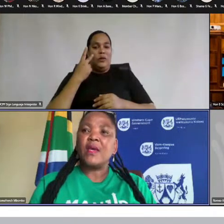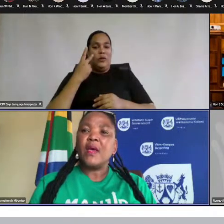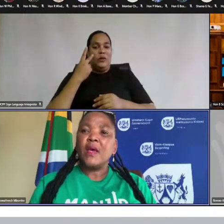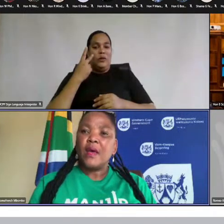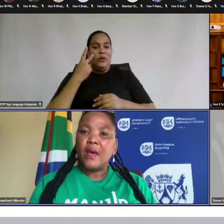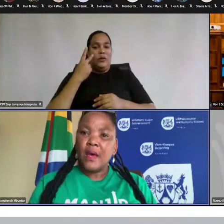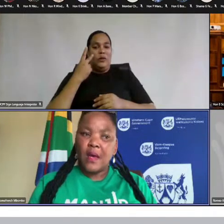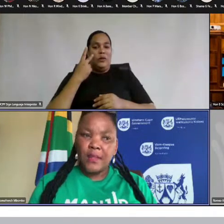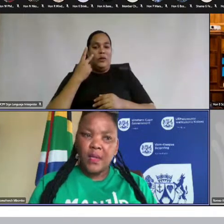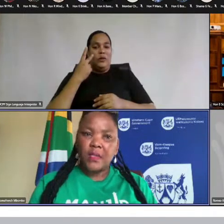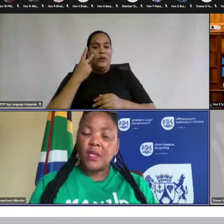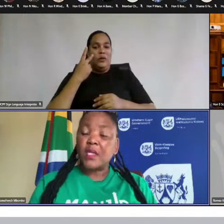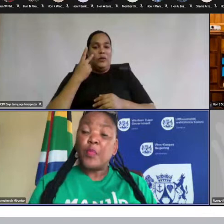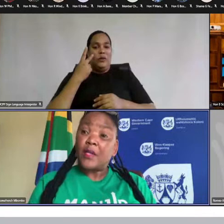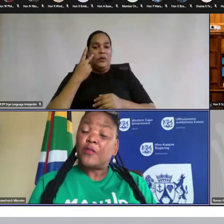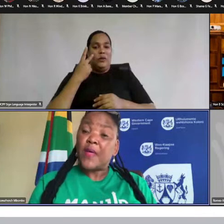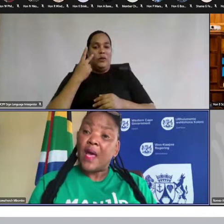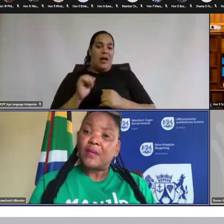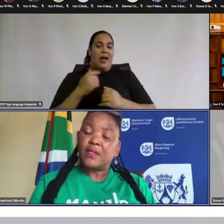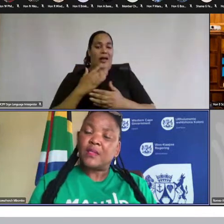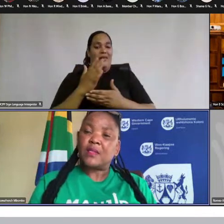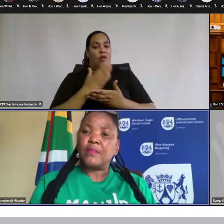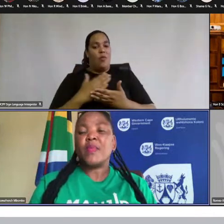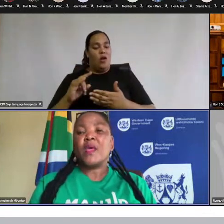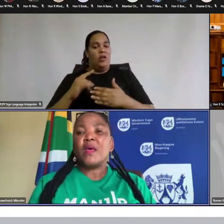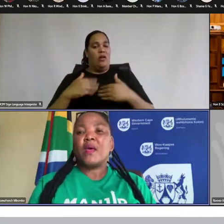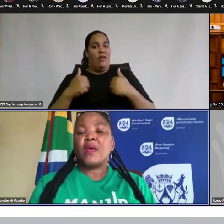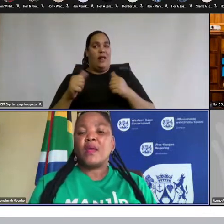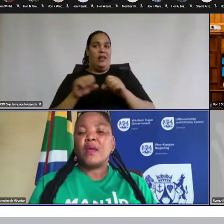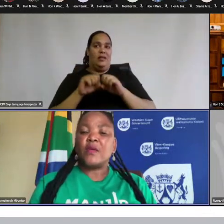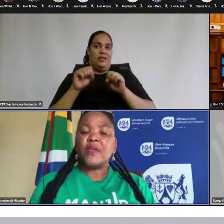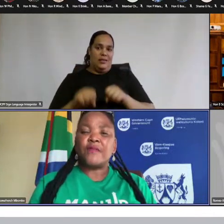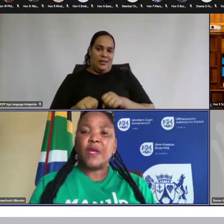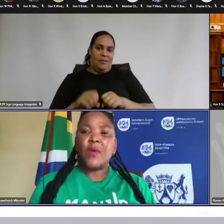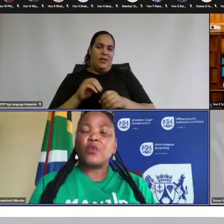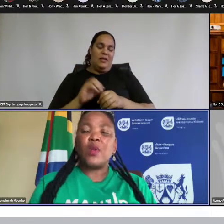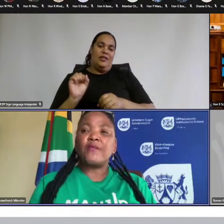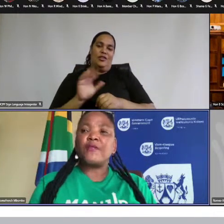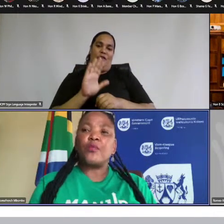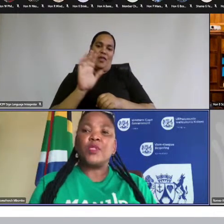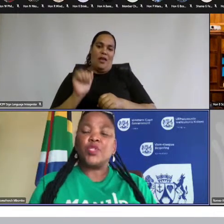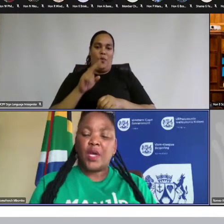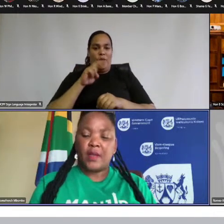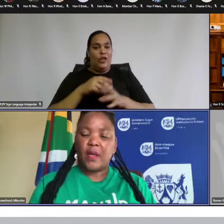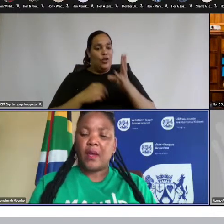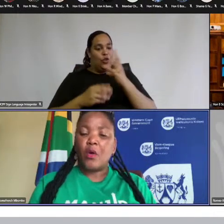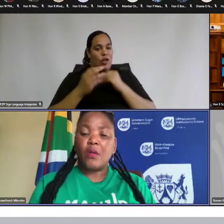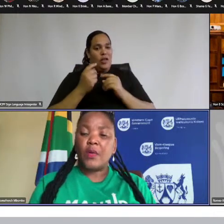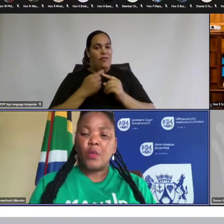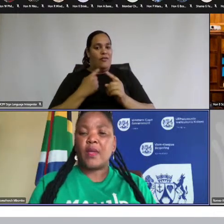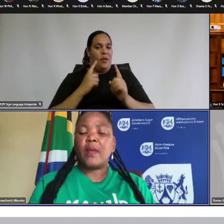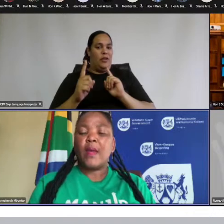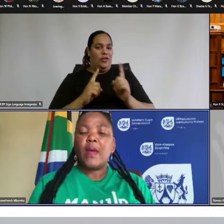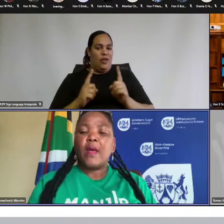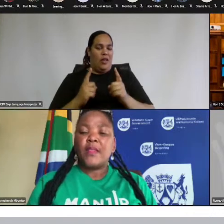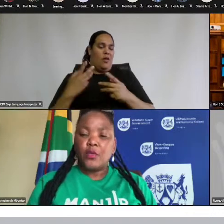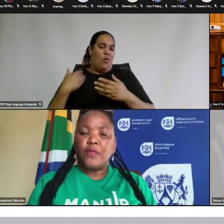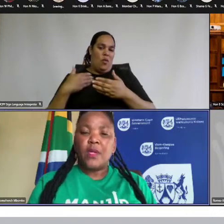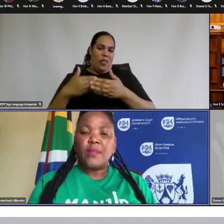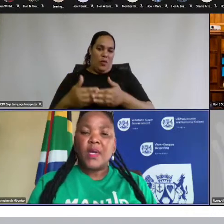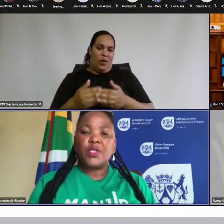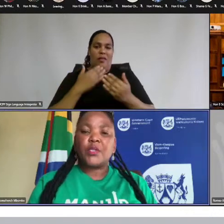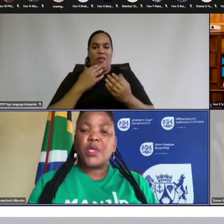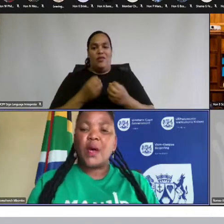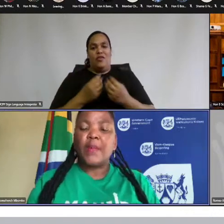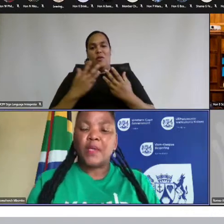as as part of the health system in South Africa. We have to learn from each other all the way. Thank you